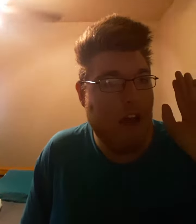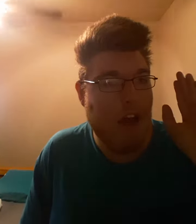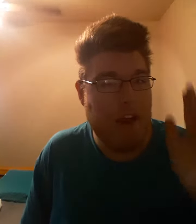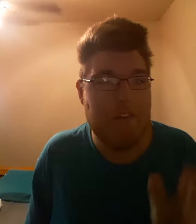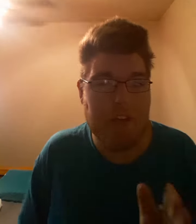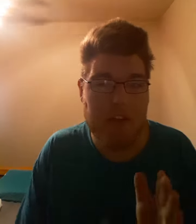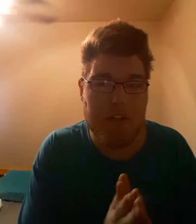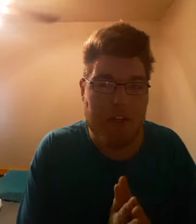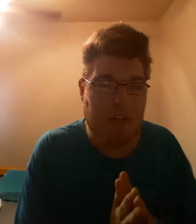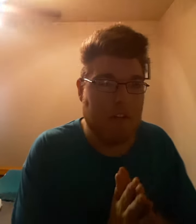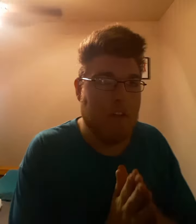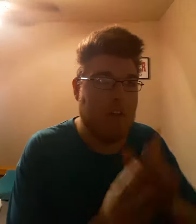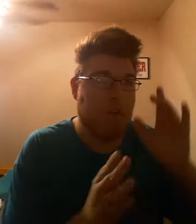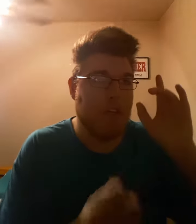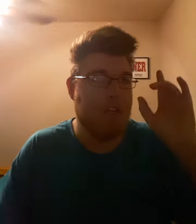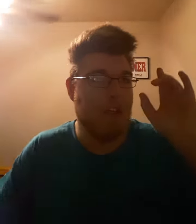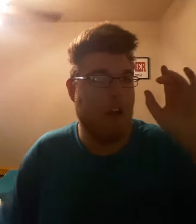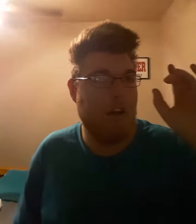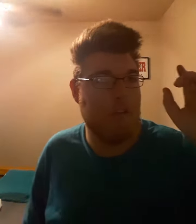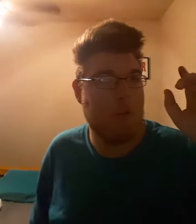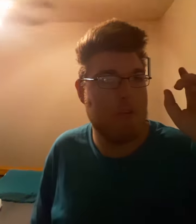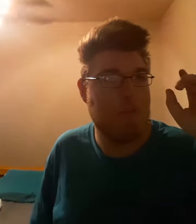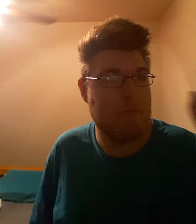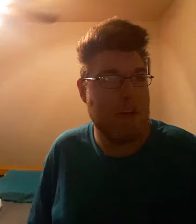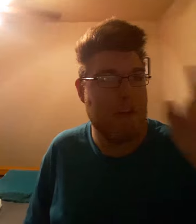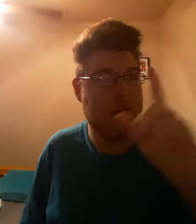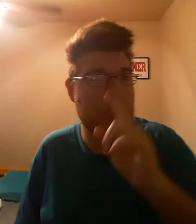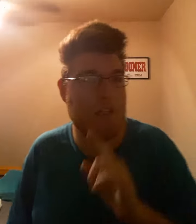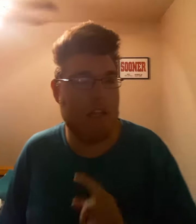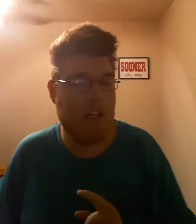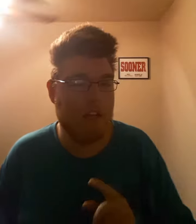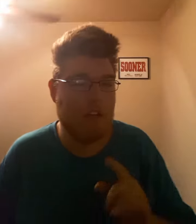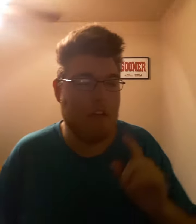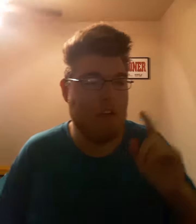I have a gaming channel, which I'm gonna post Monday to Wednesday.